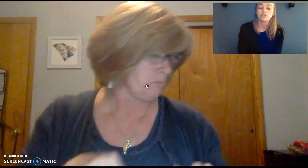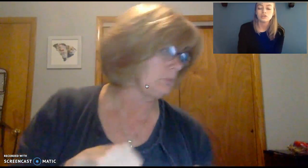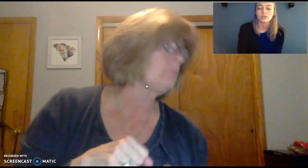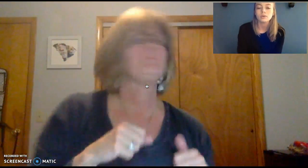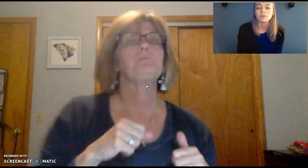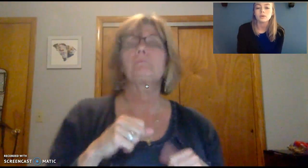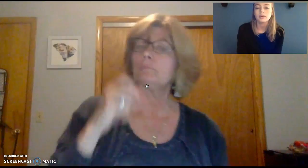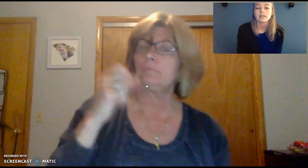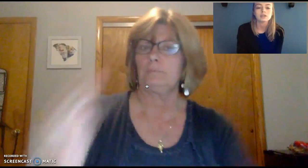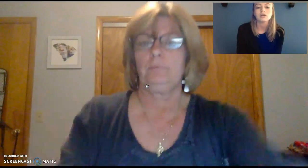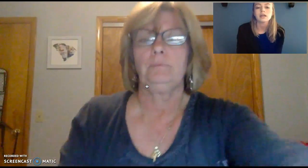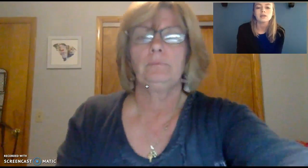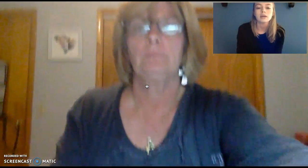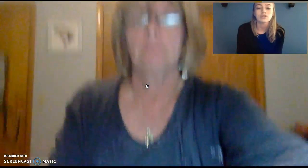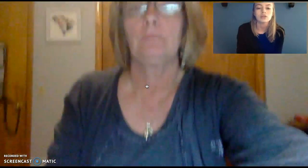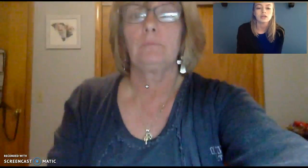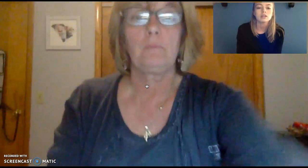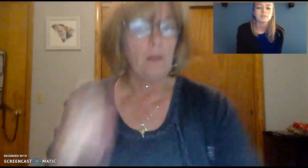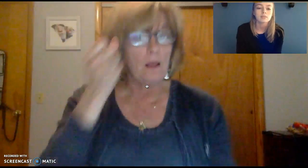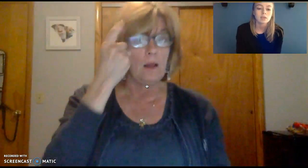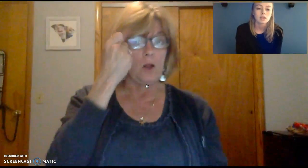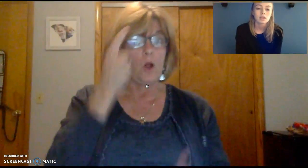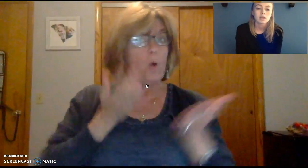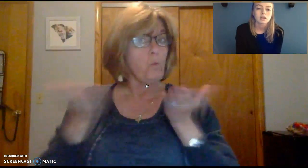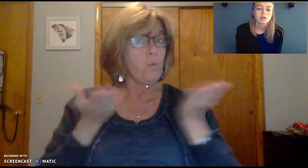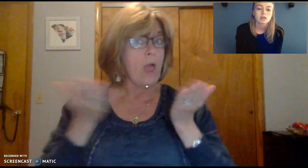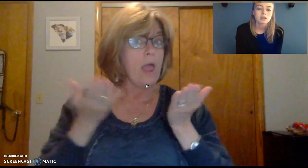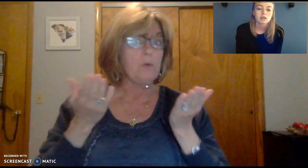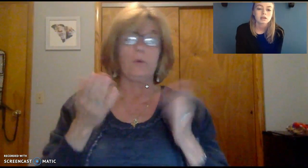a server or a waiter at a restaurant,